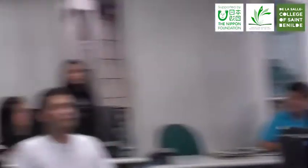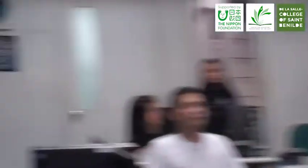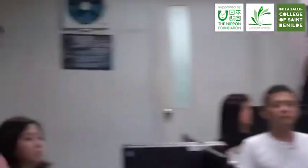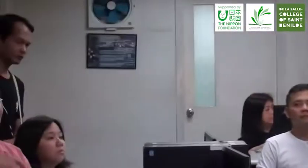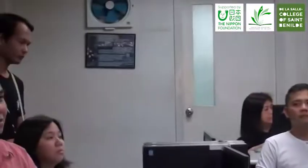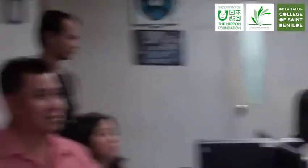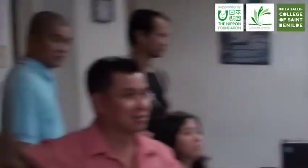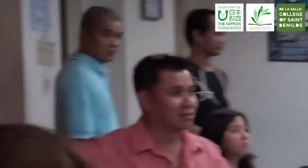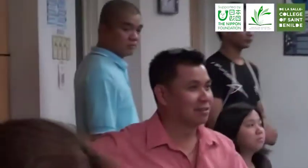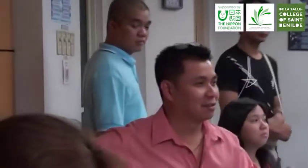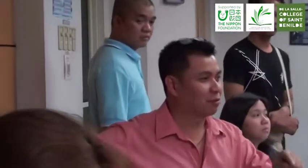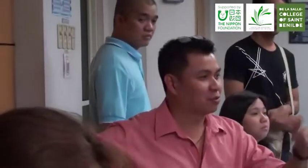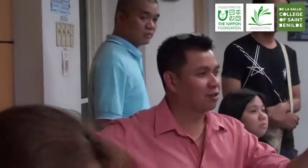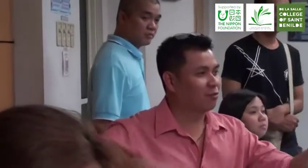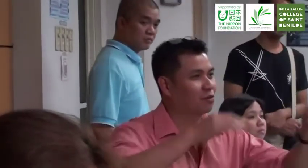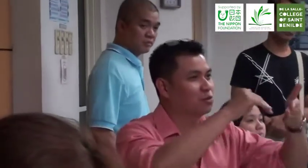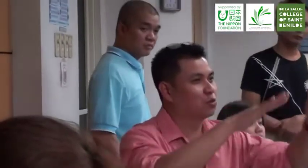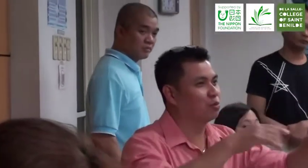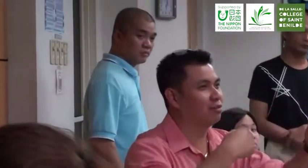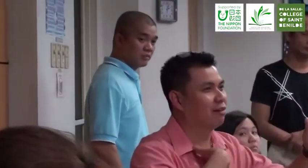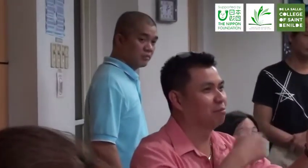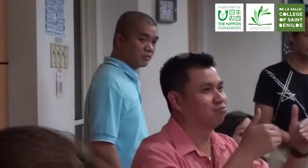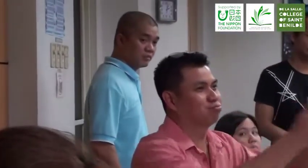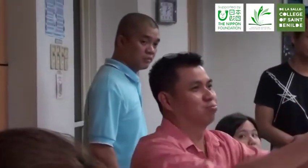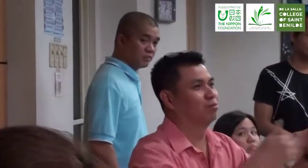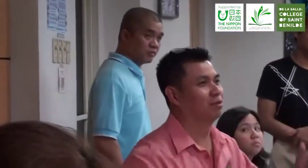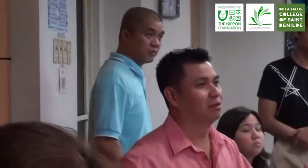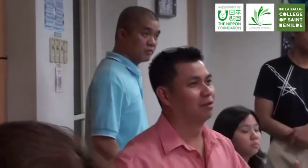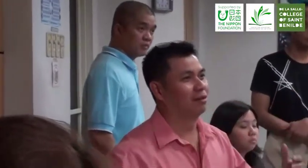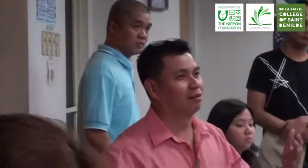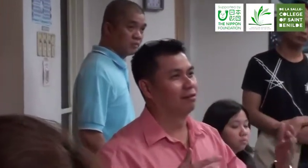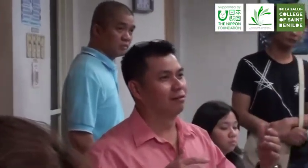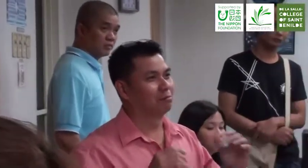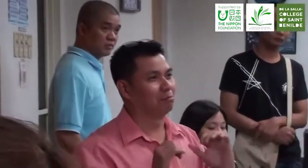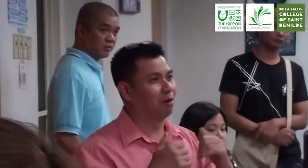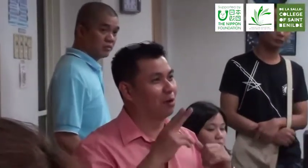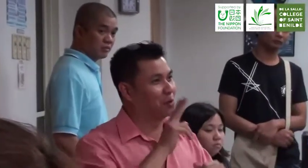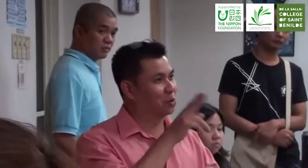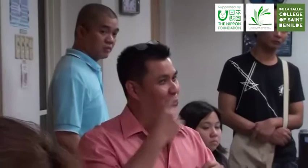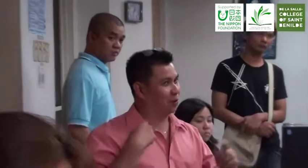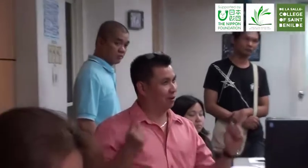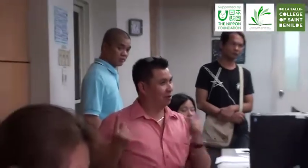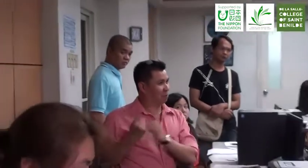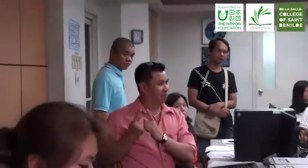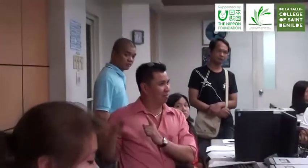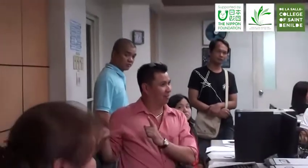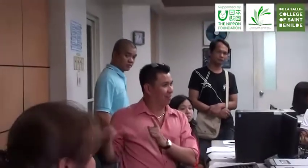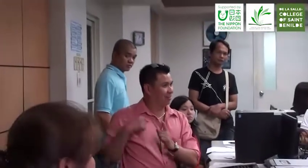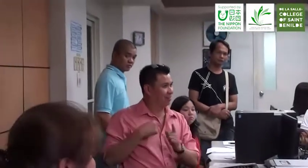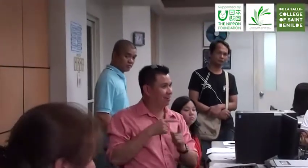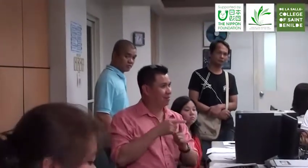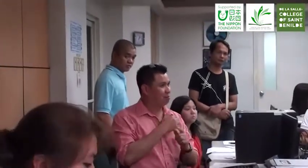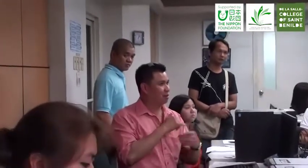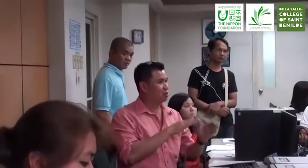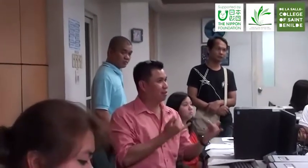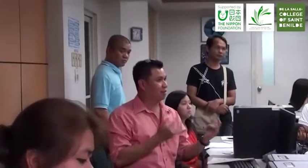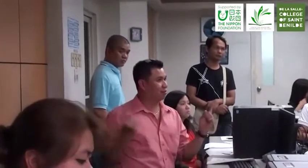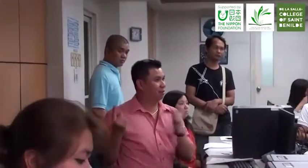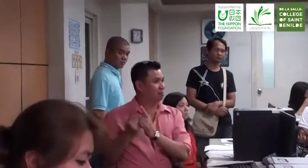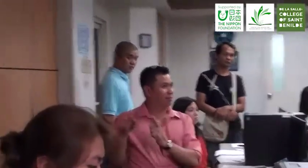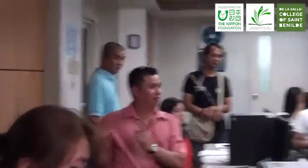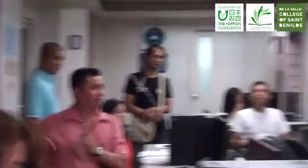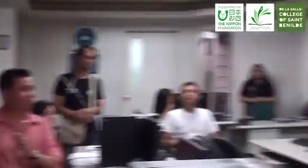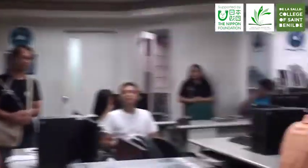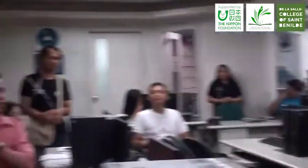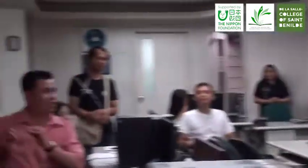I'm concerned only that the student versus class, and then Mama, sure, student I'm can not. have his own time to My make up.